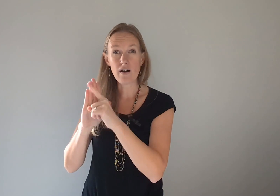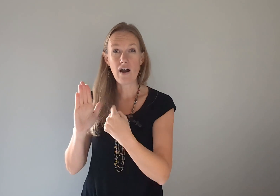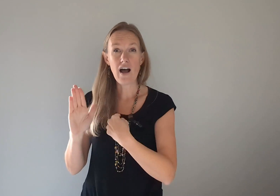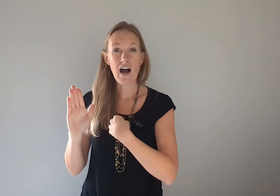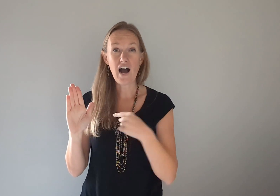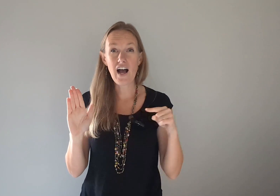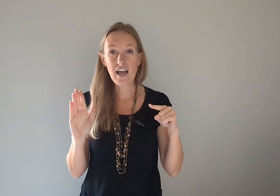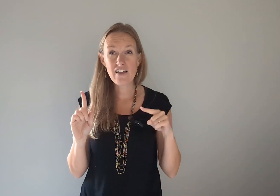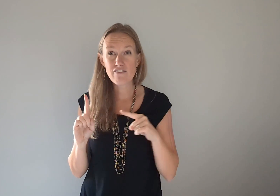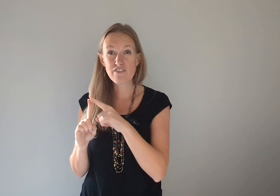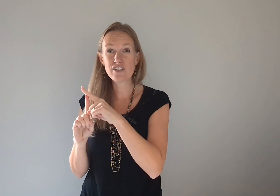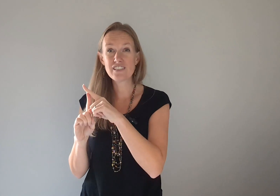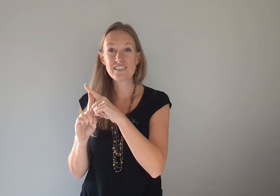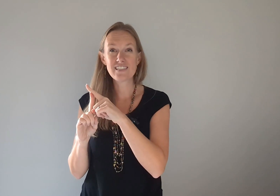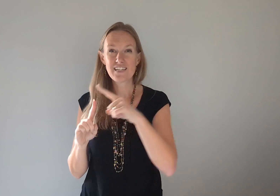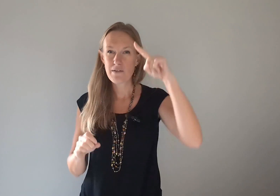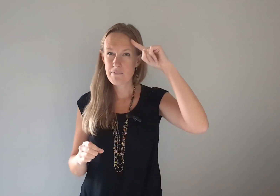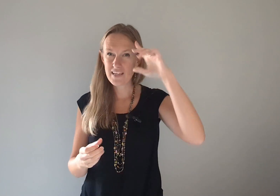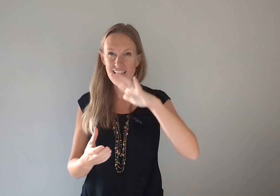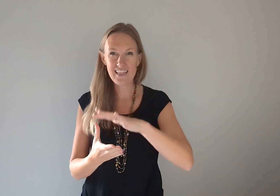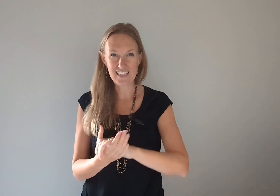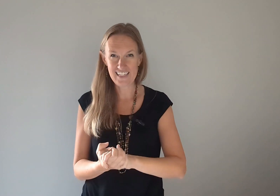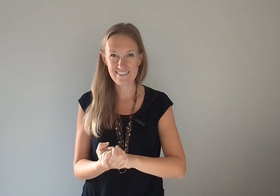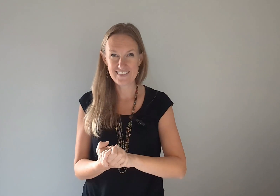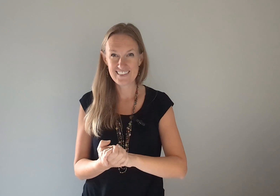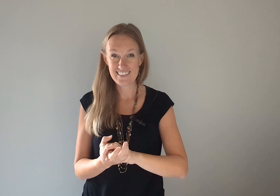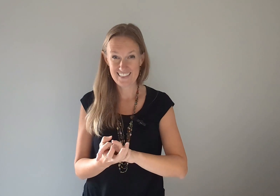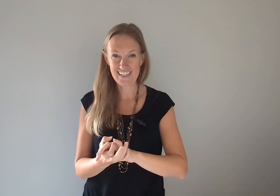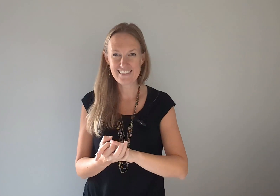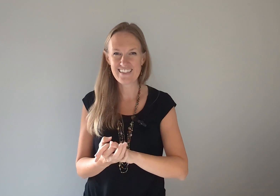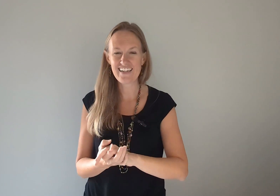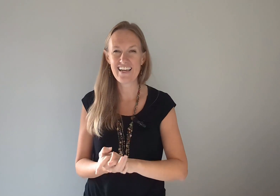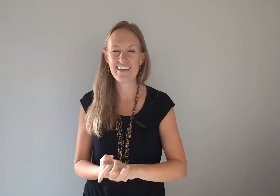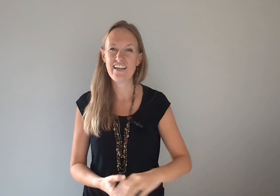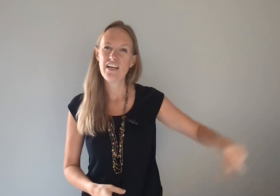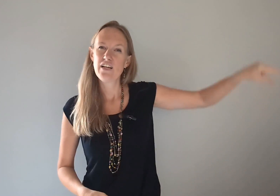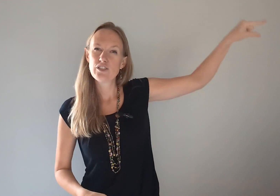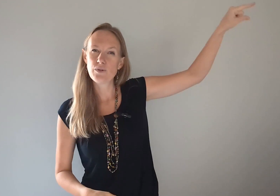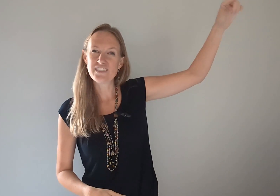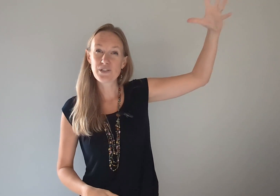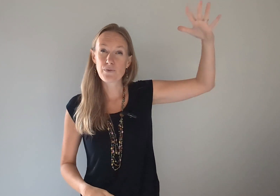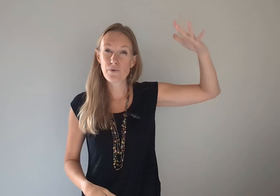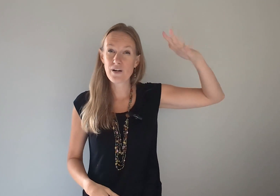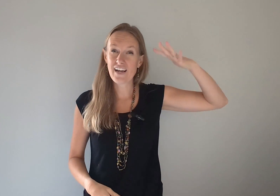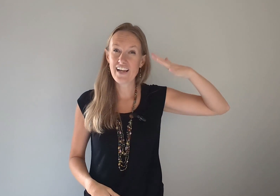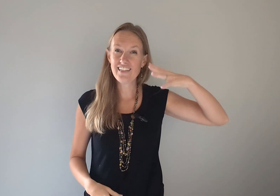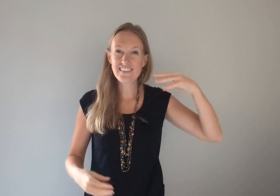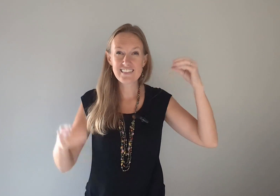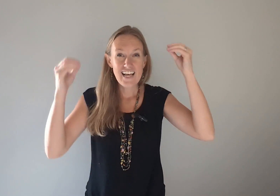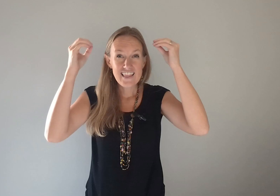hour I first believed. And let's try it again. 'Twas grace